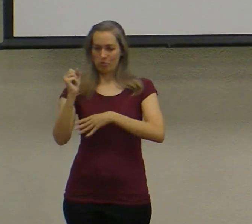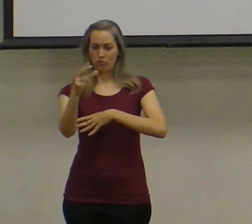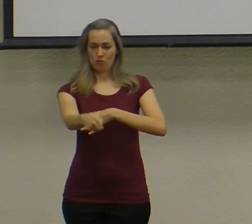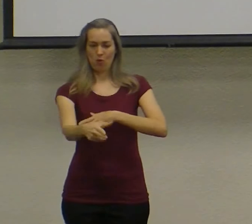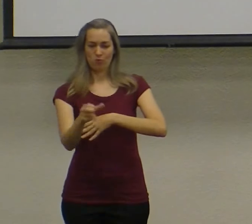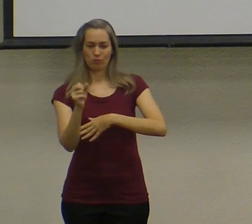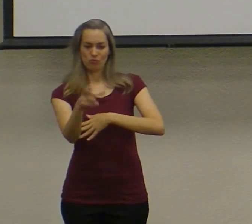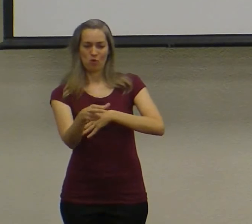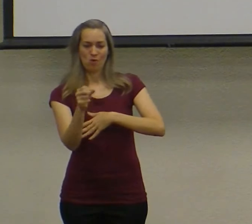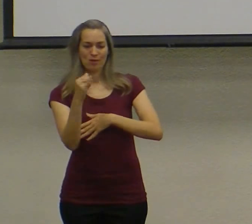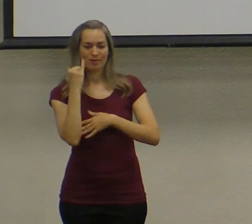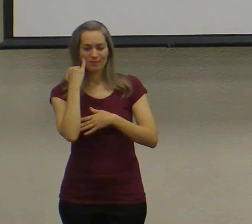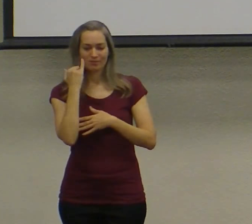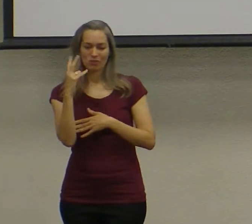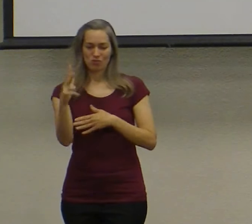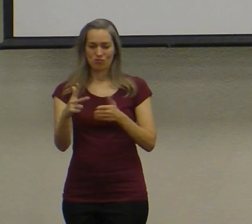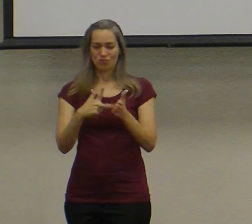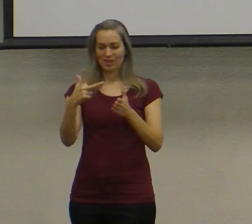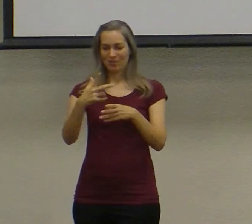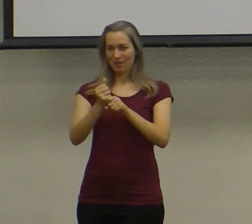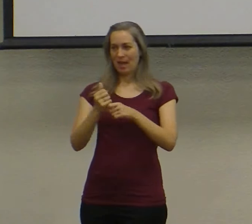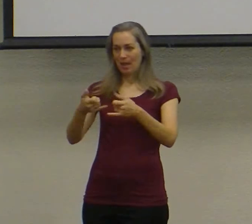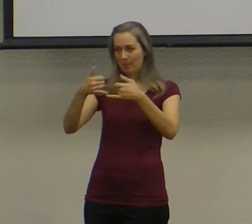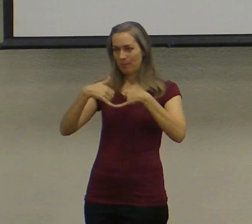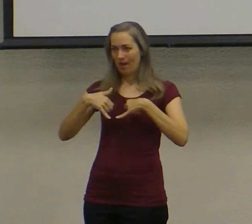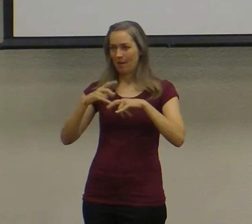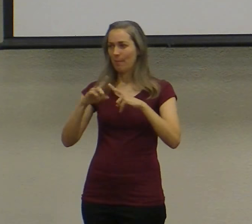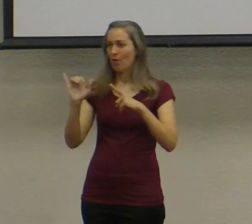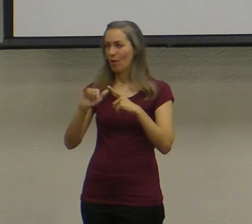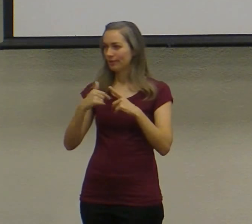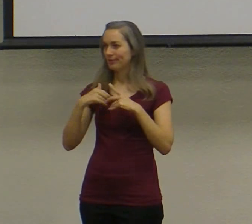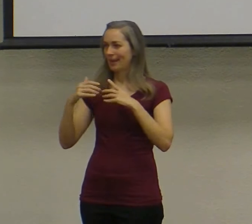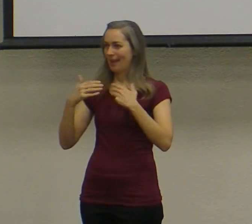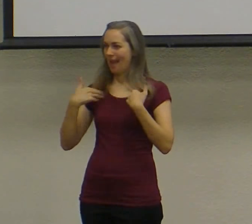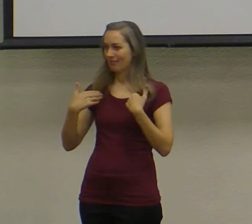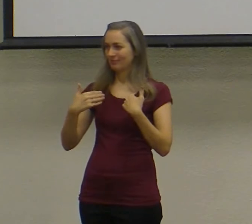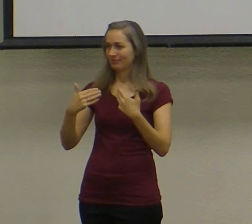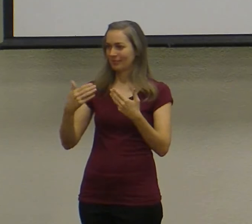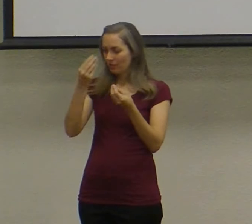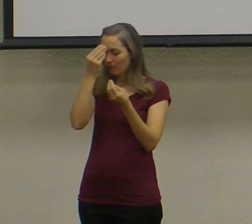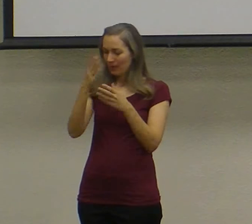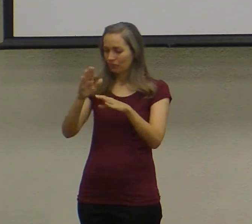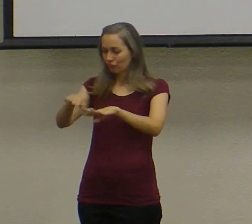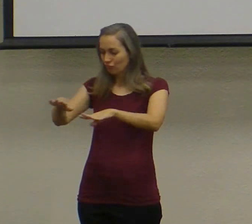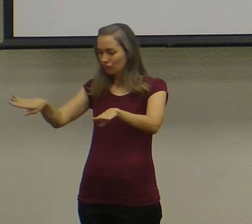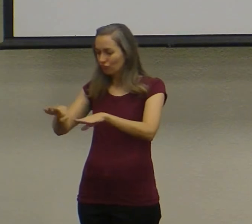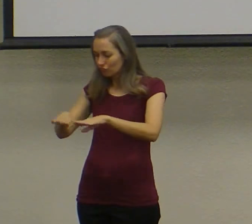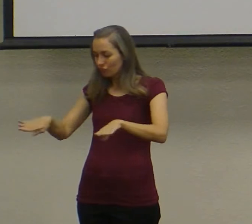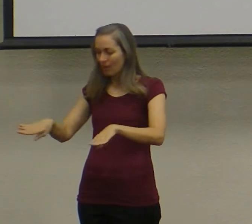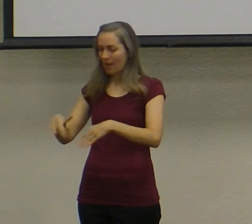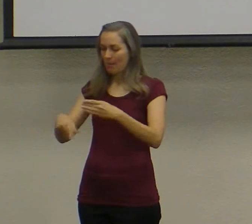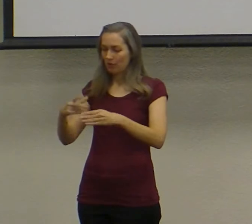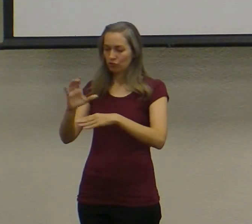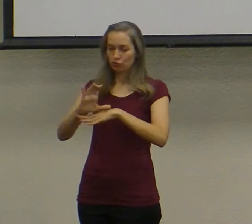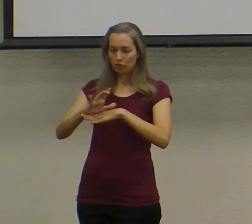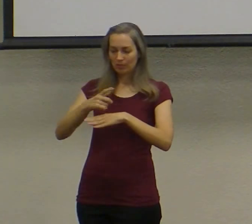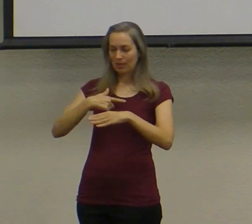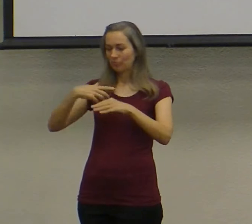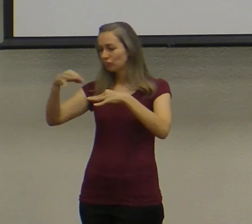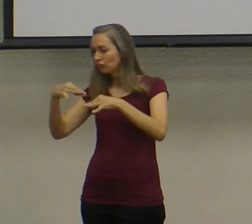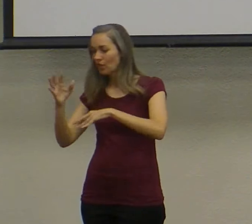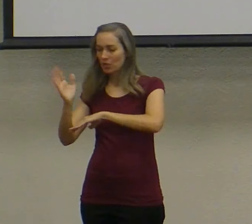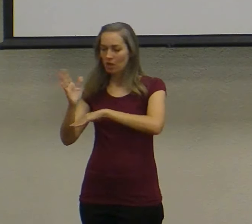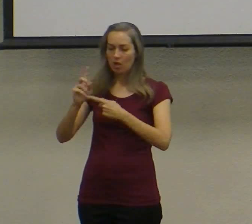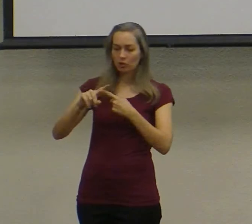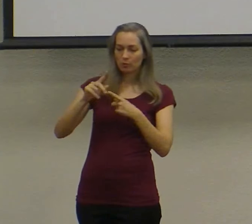or may not be churched but don't know anything about the Bible or Christianity. And it was really cool seeing how people responded to